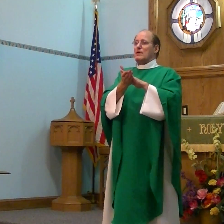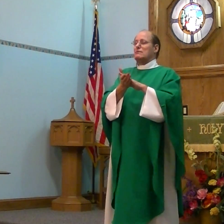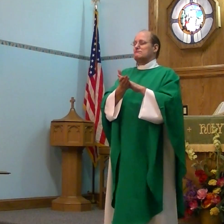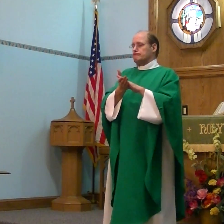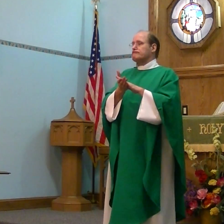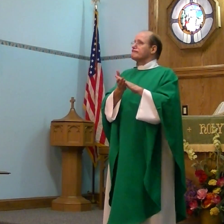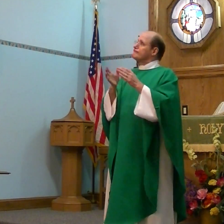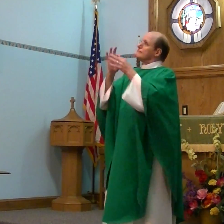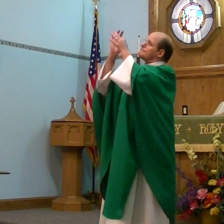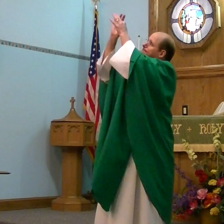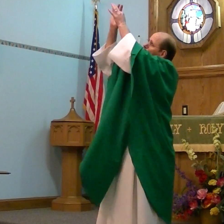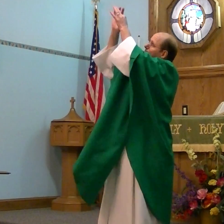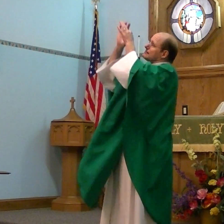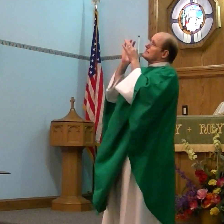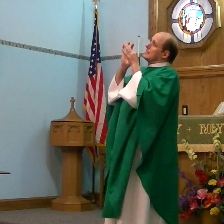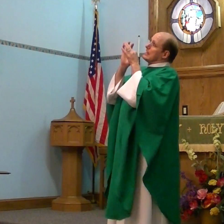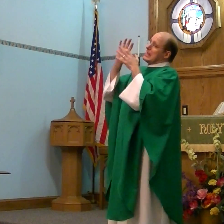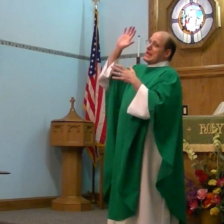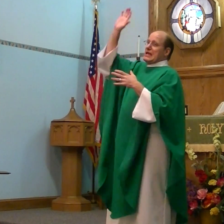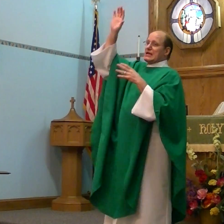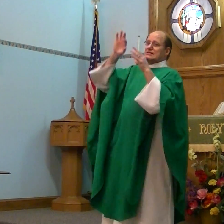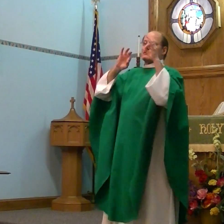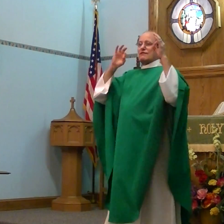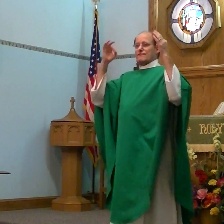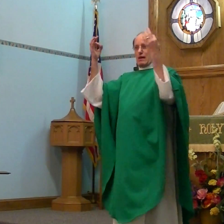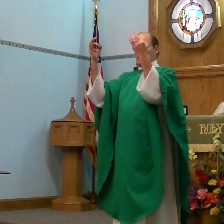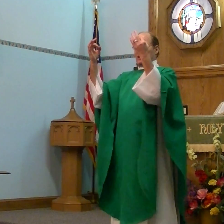his family.